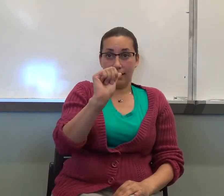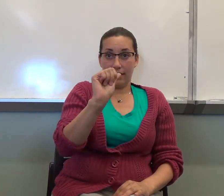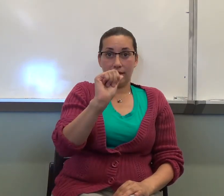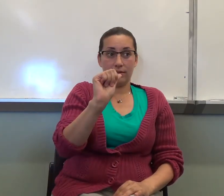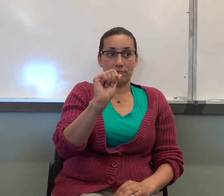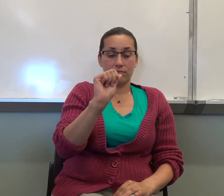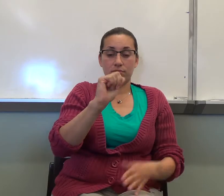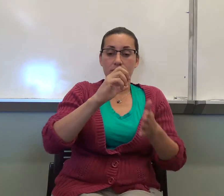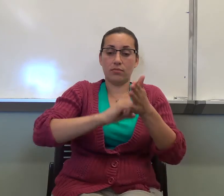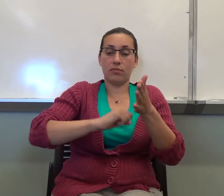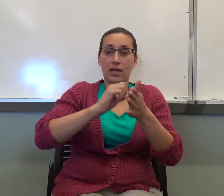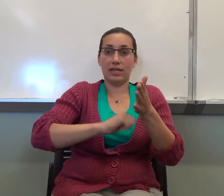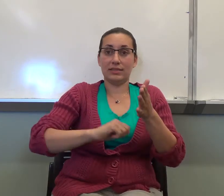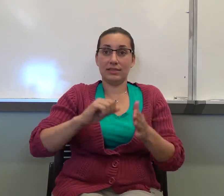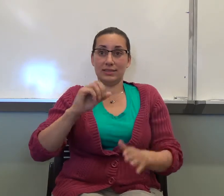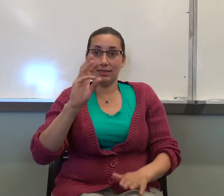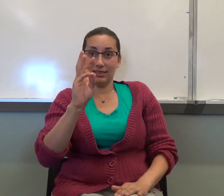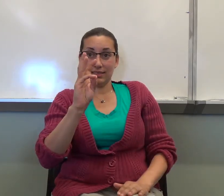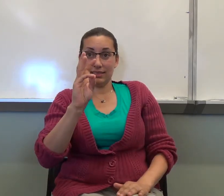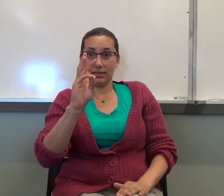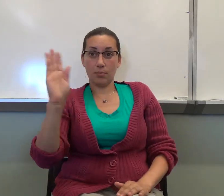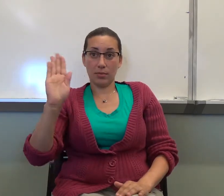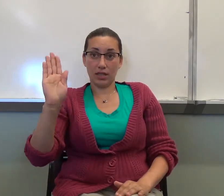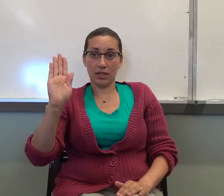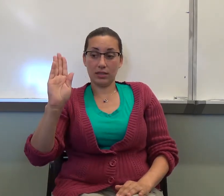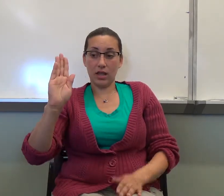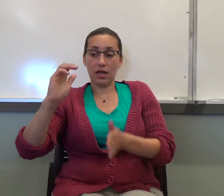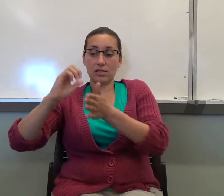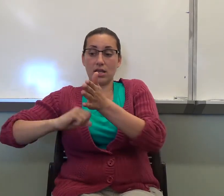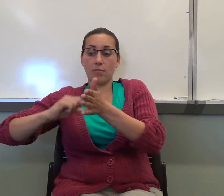Minus 6b, subtract positive 3.5.